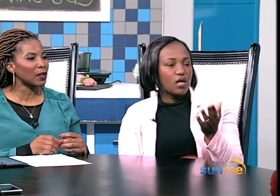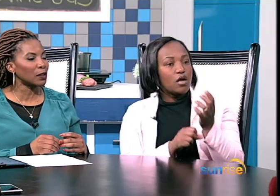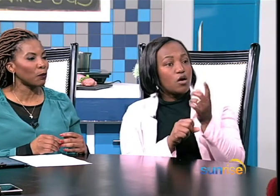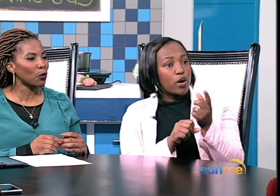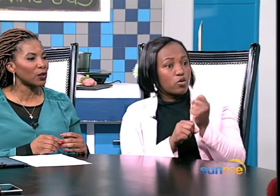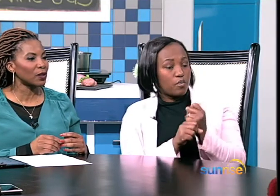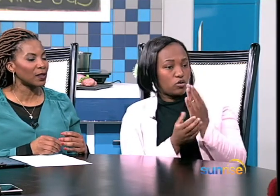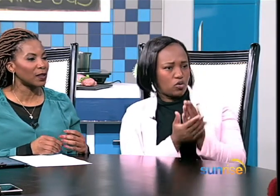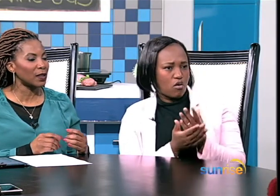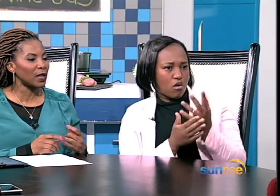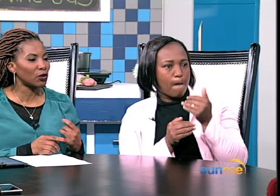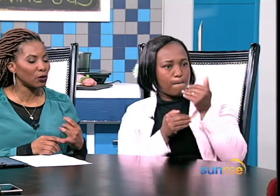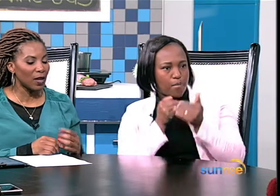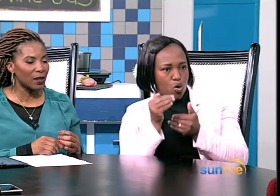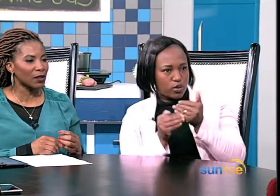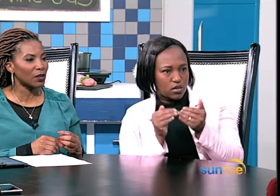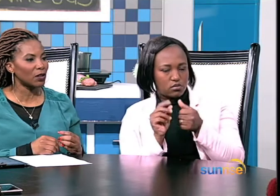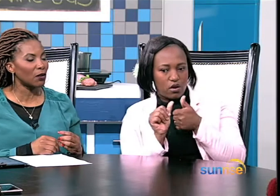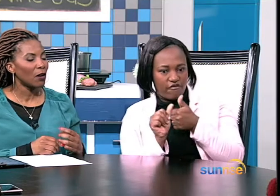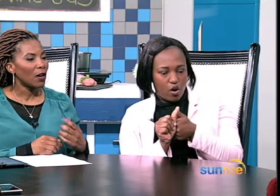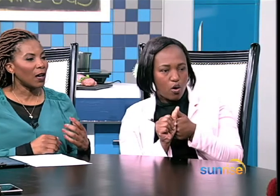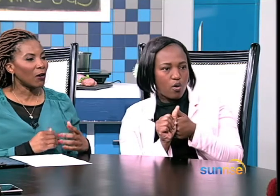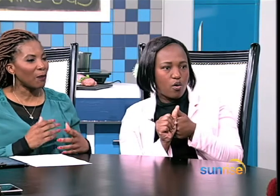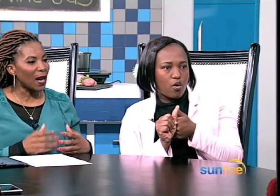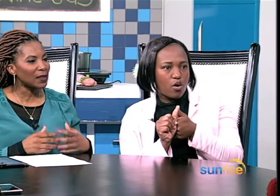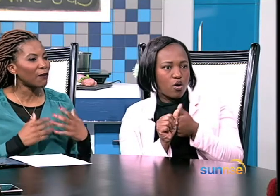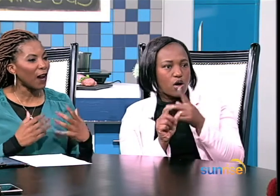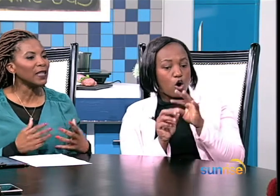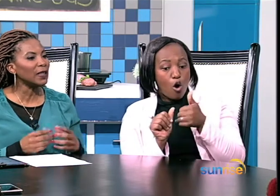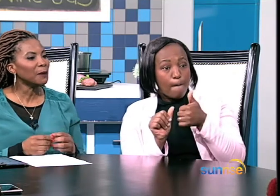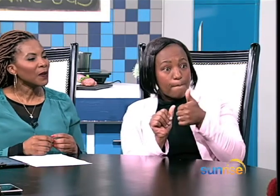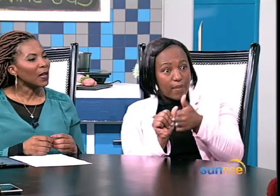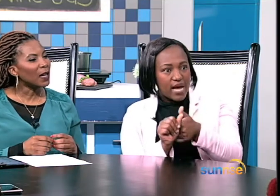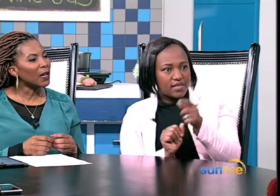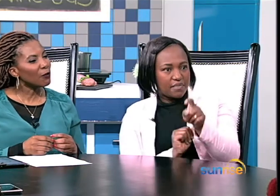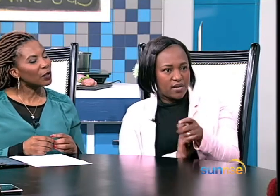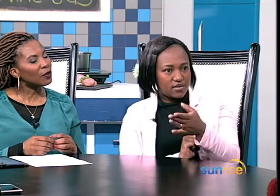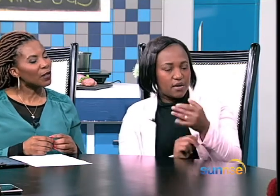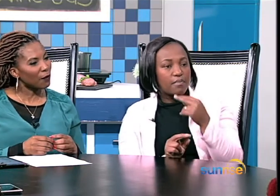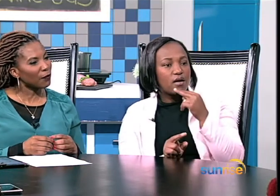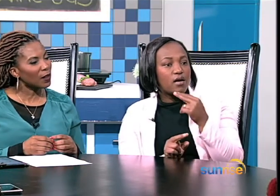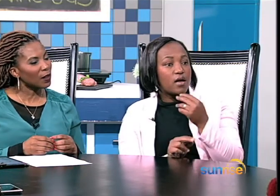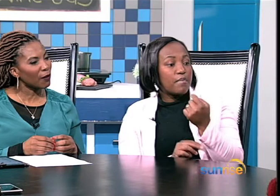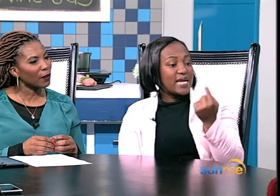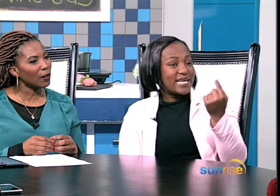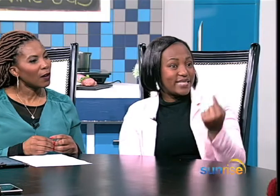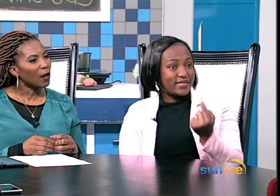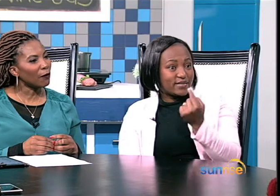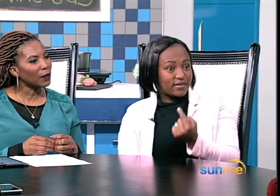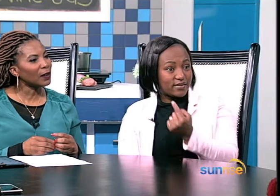this process is adhered to and there's compliance, and finally, every deaf South African feel